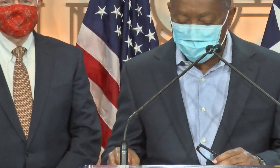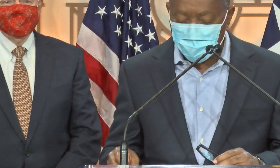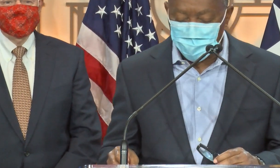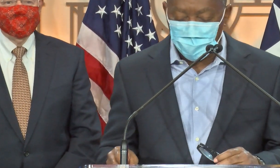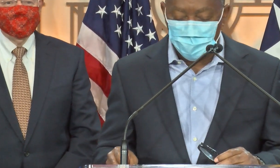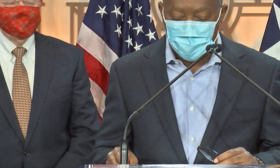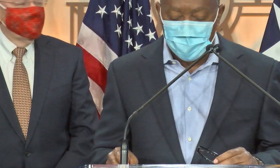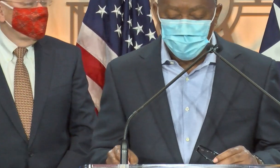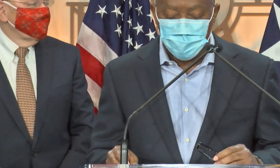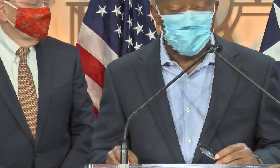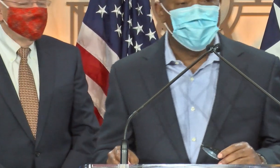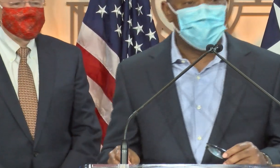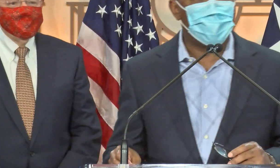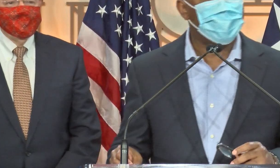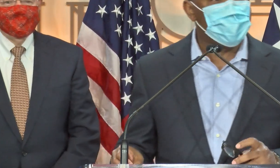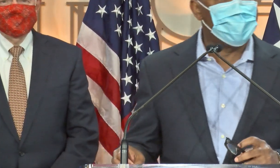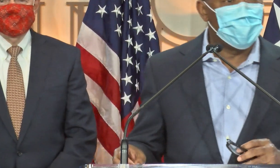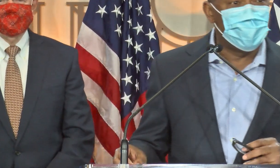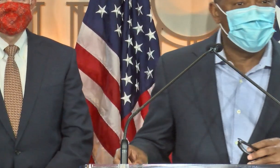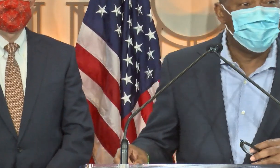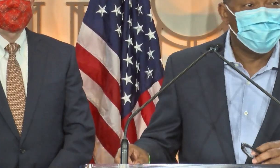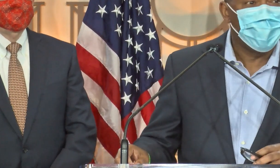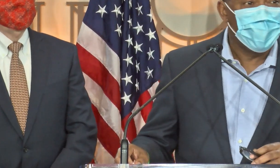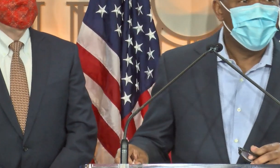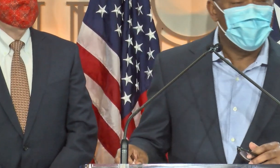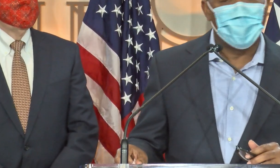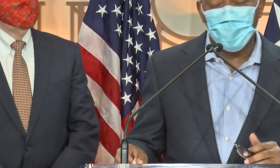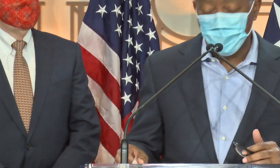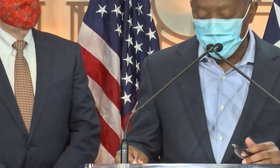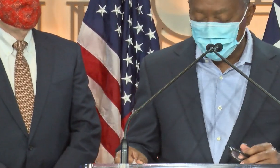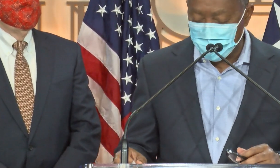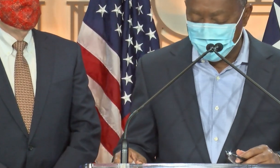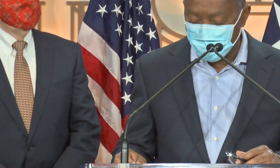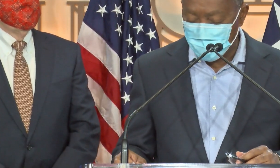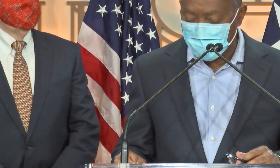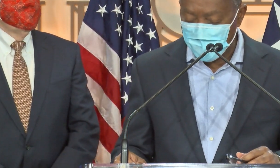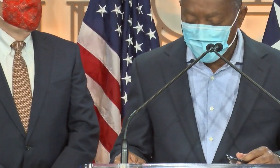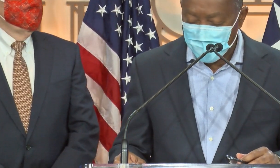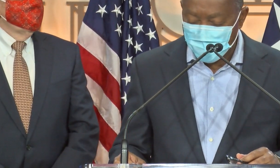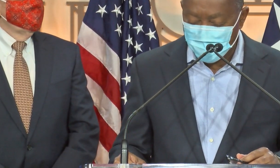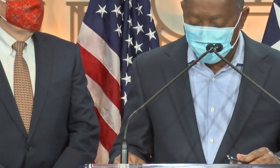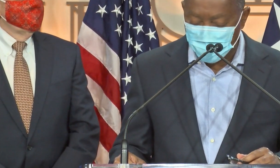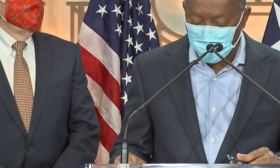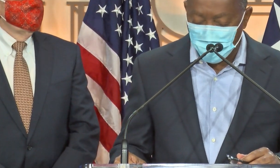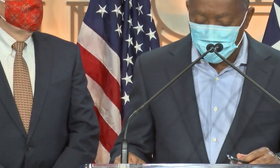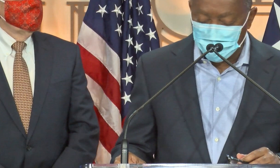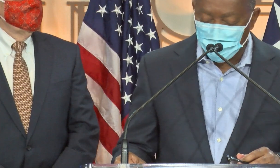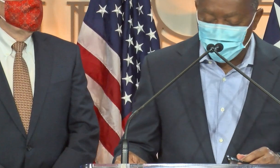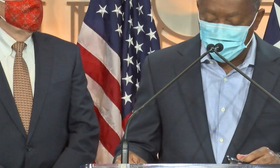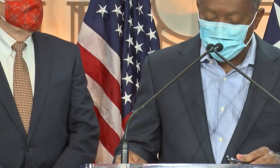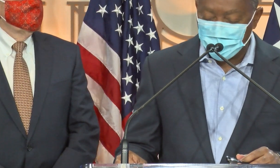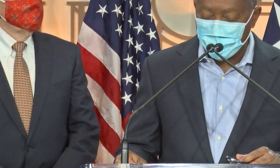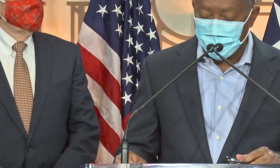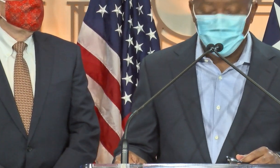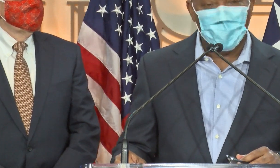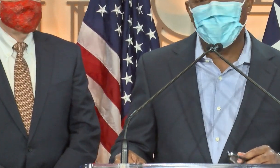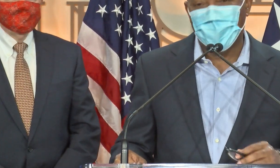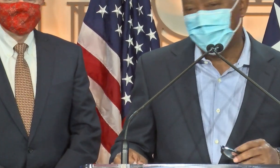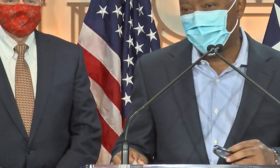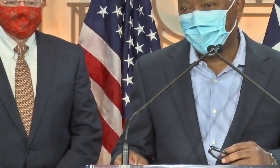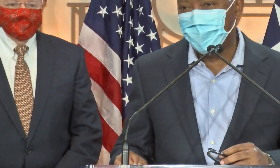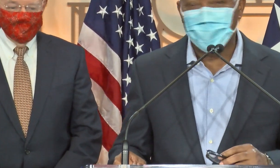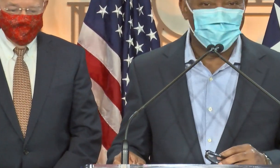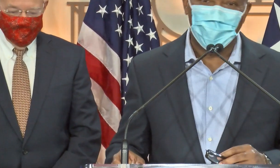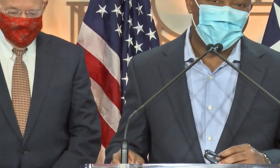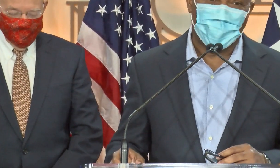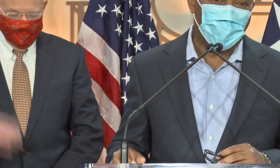the holidays may be a bit different this season, and they will be a bit different, there's always a reason to celebrate